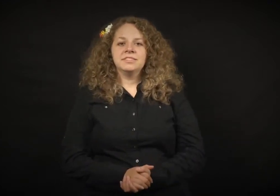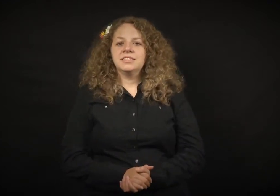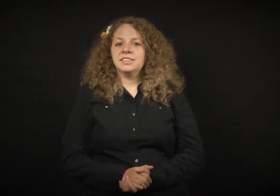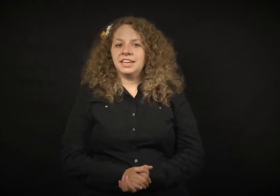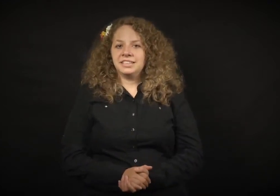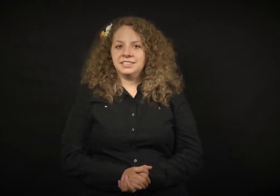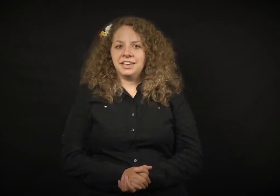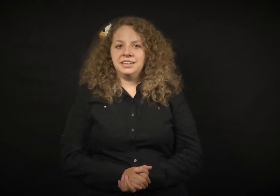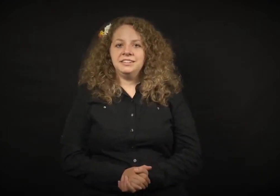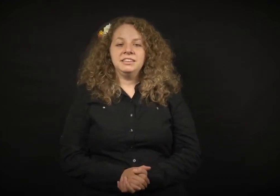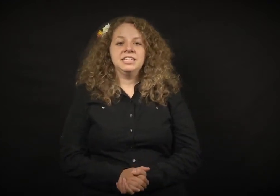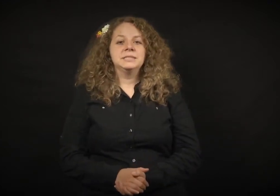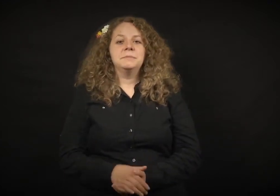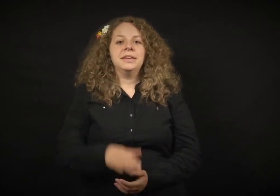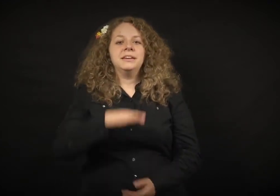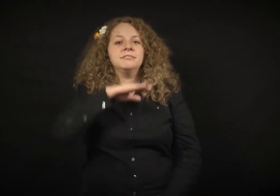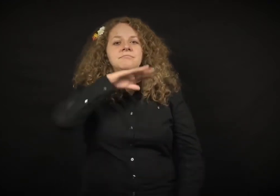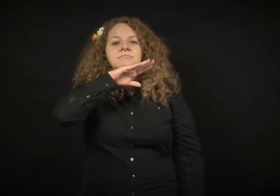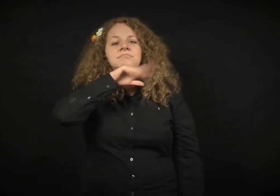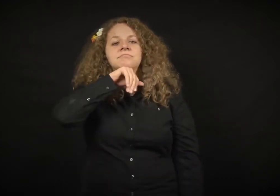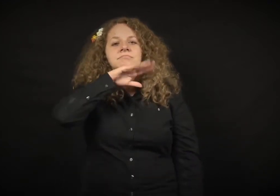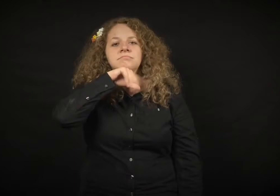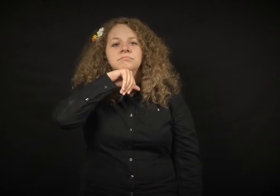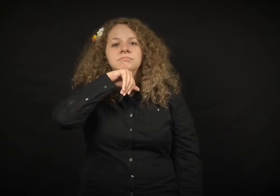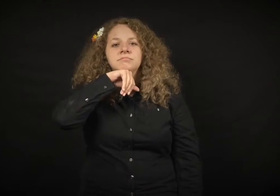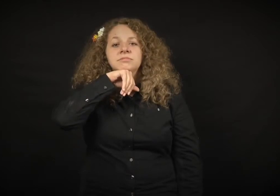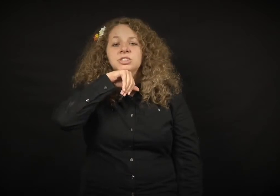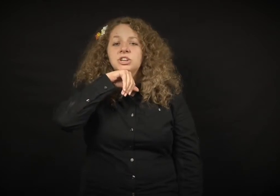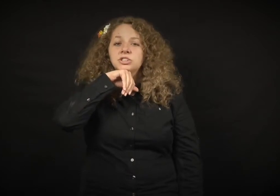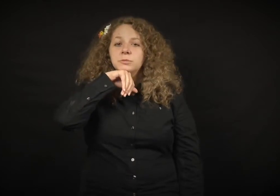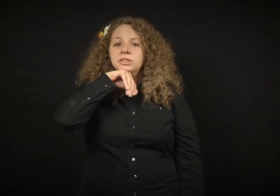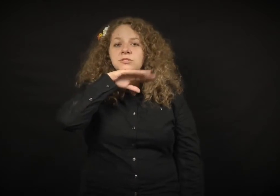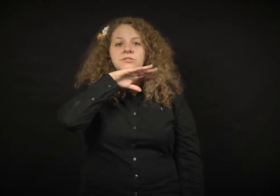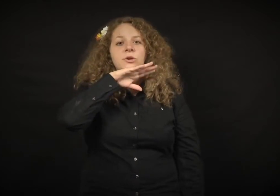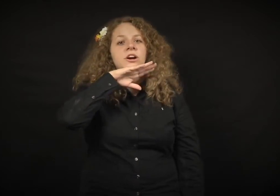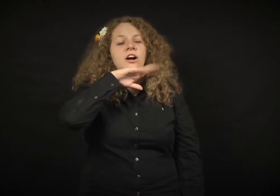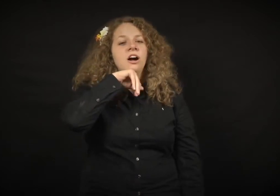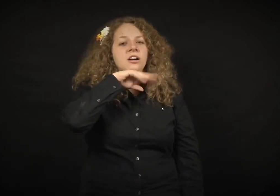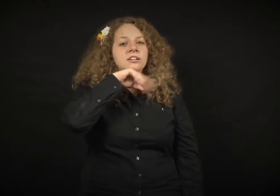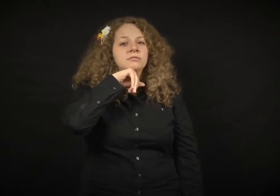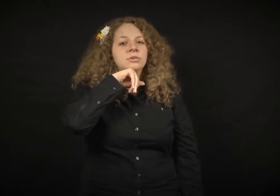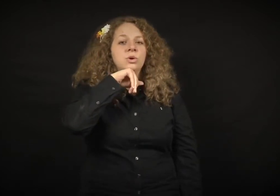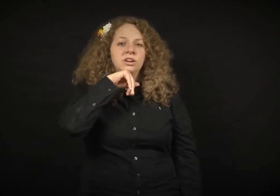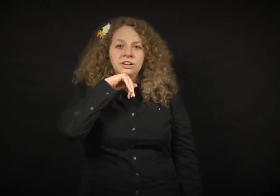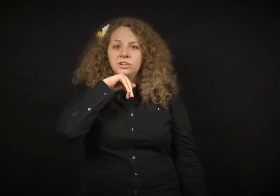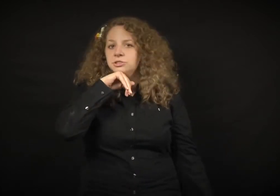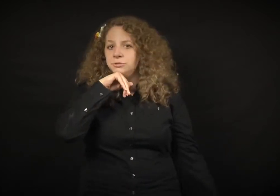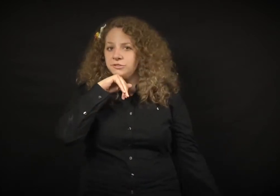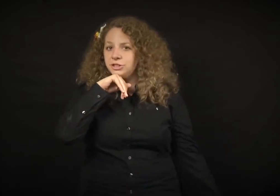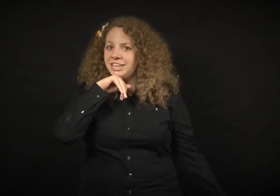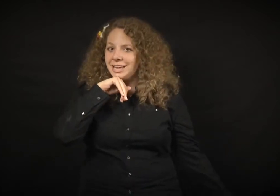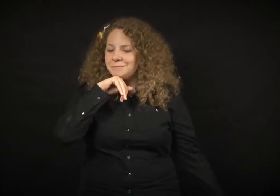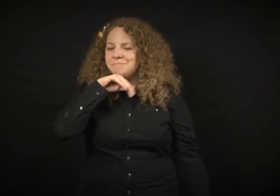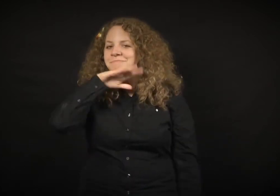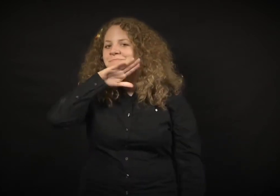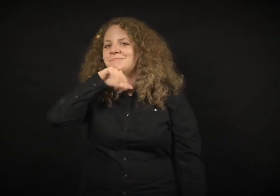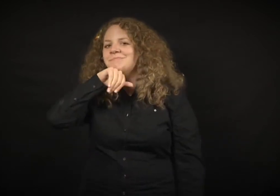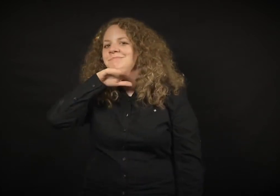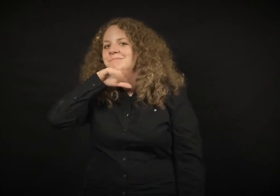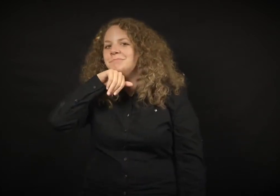The next sign is pig. This can also be used for a hog, or it can also refer to ham.